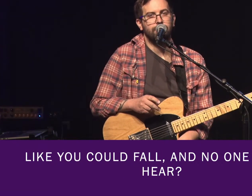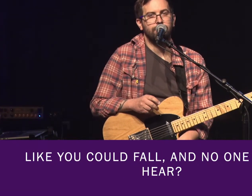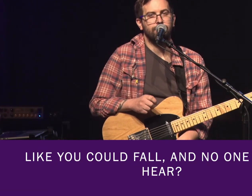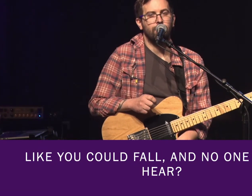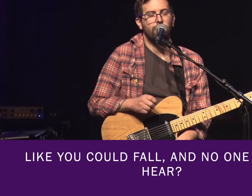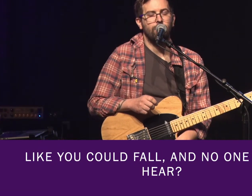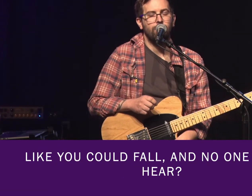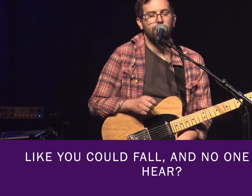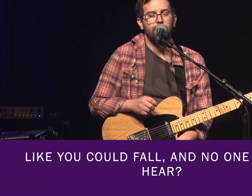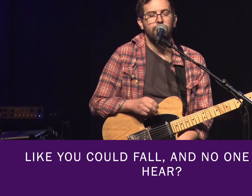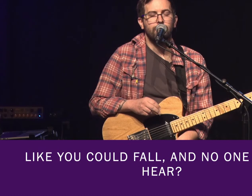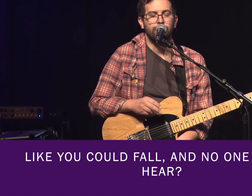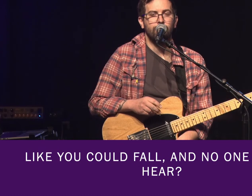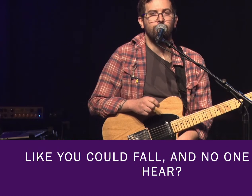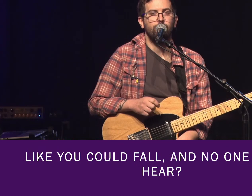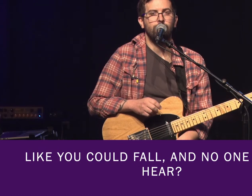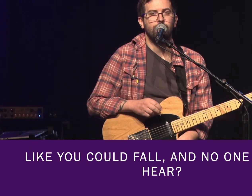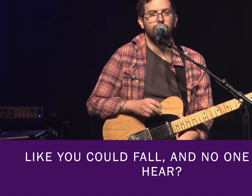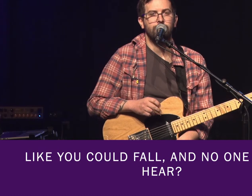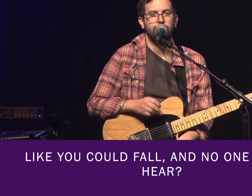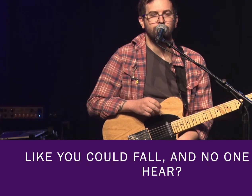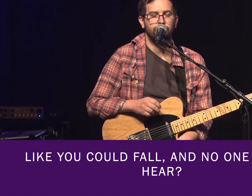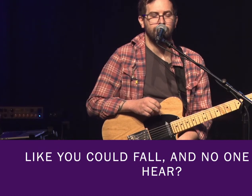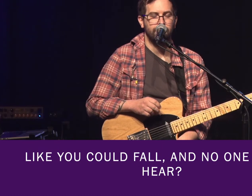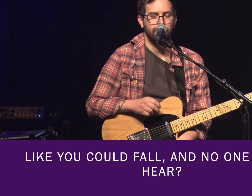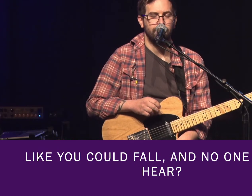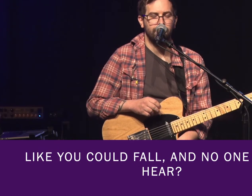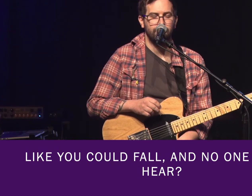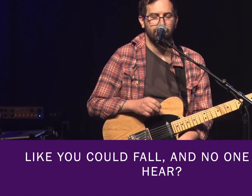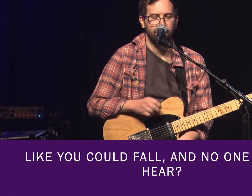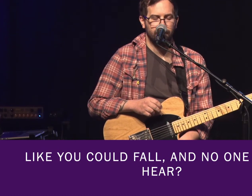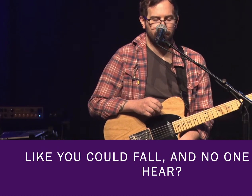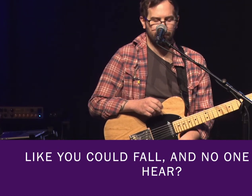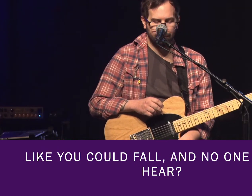Like you could fall and no one would